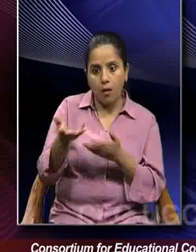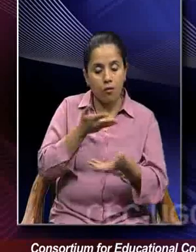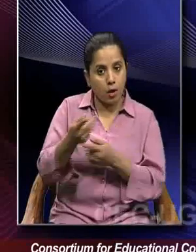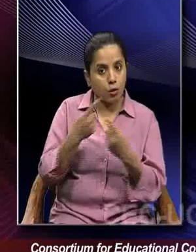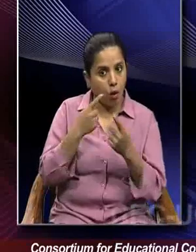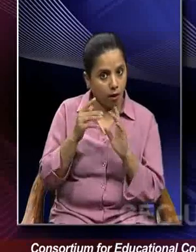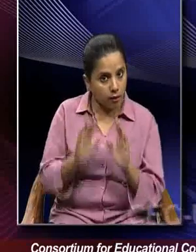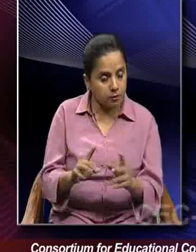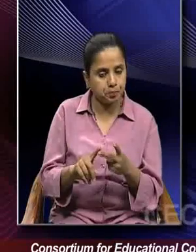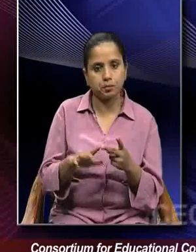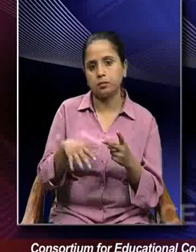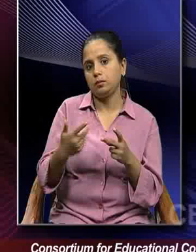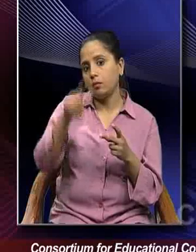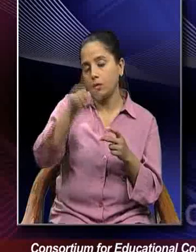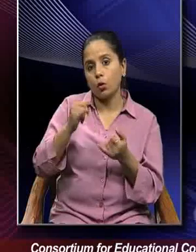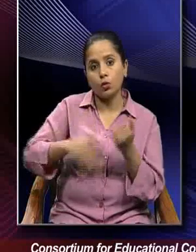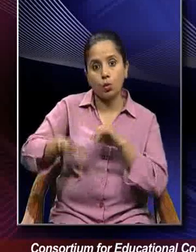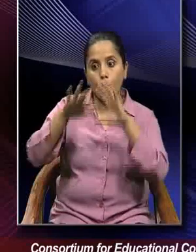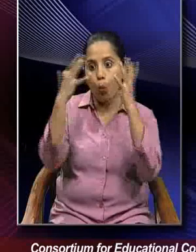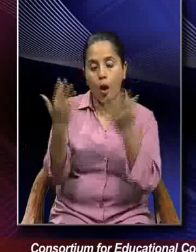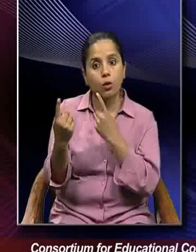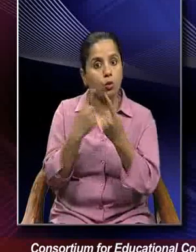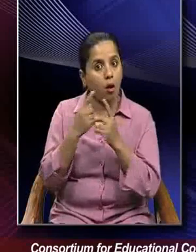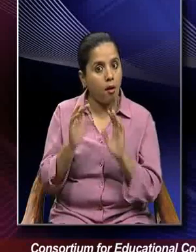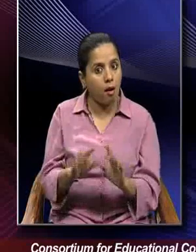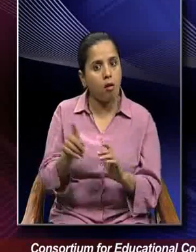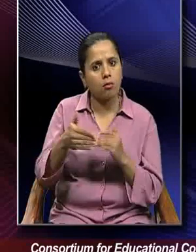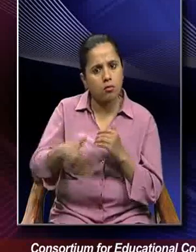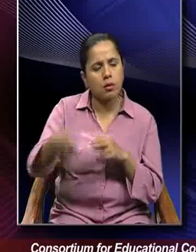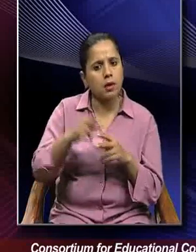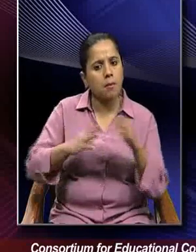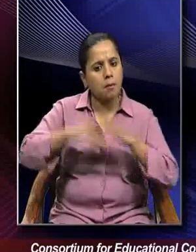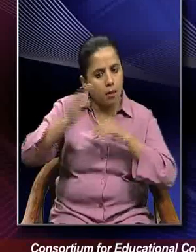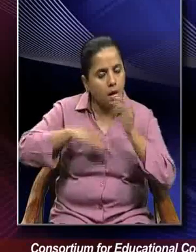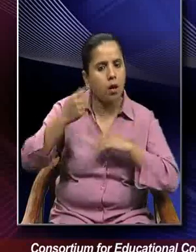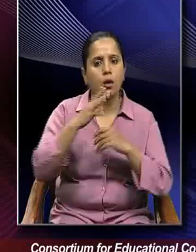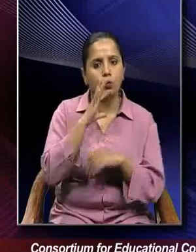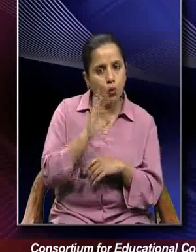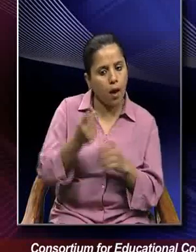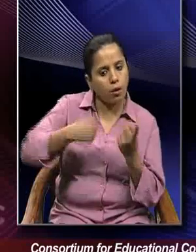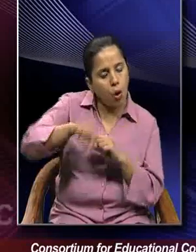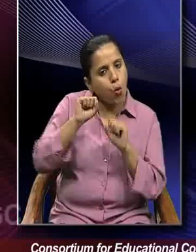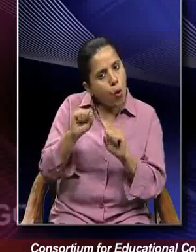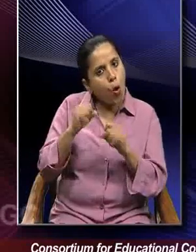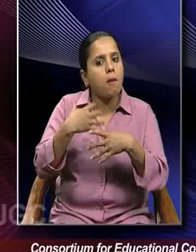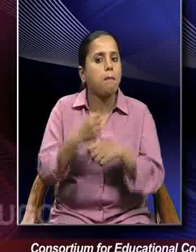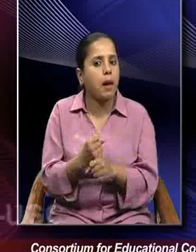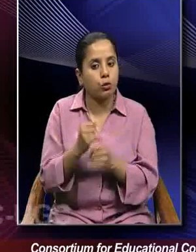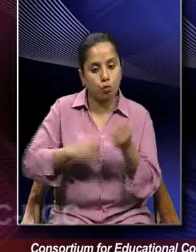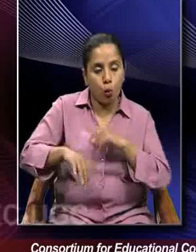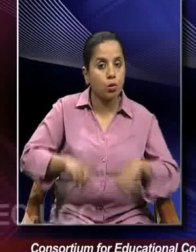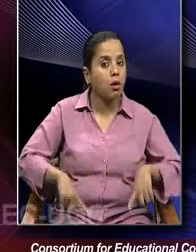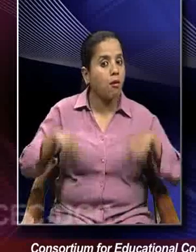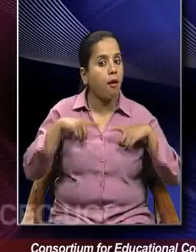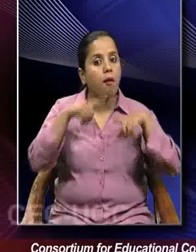when people interact with the social world, they keep constructing the reality around them. Social life is